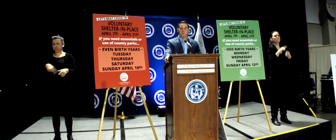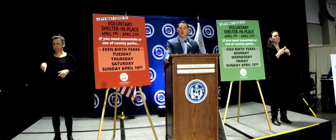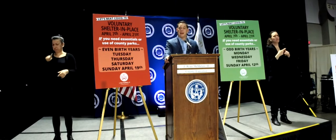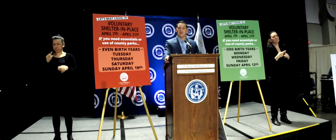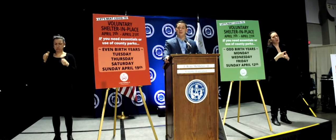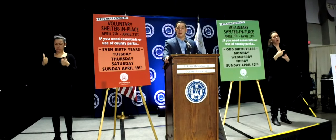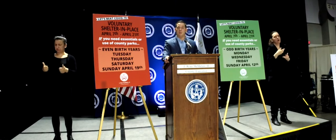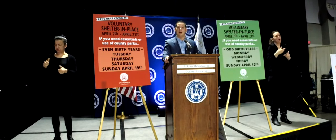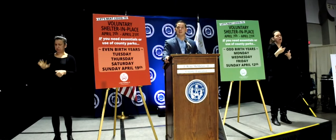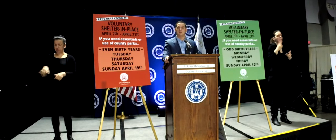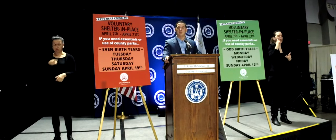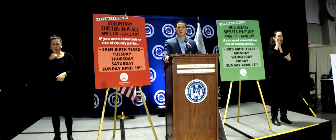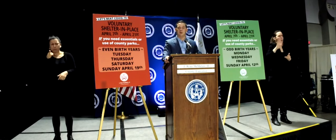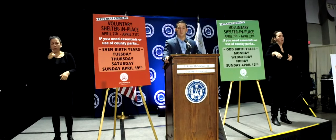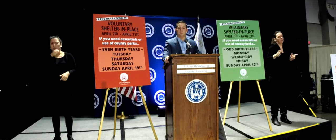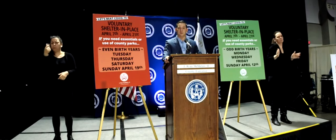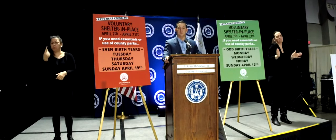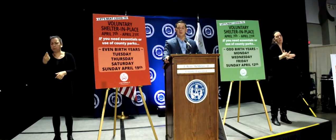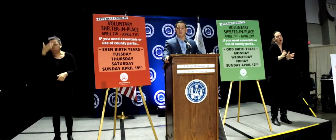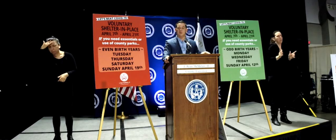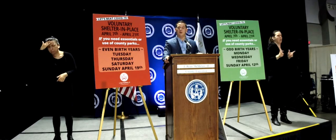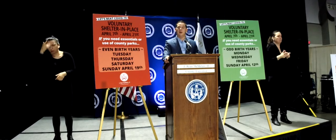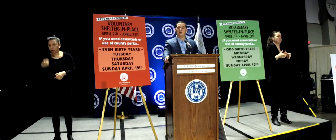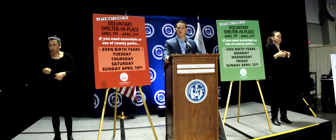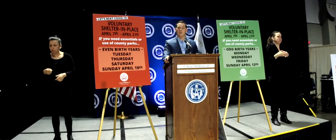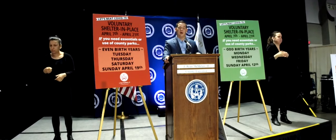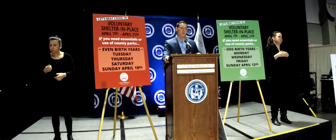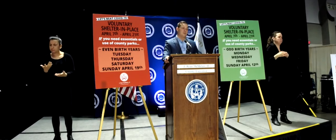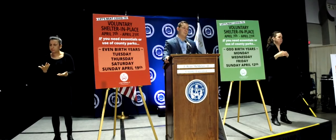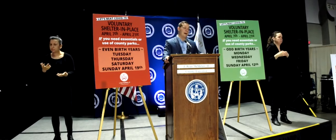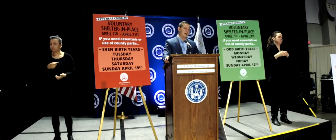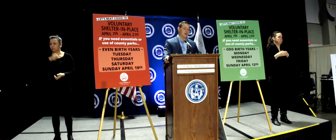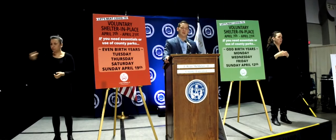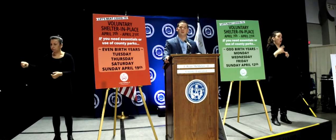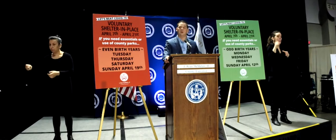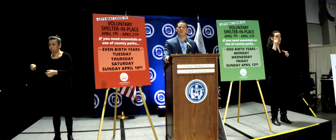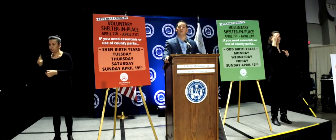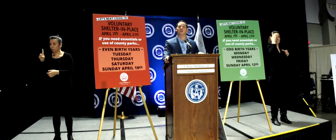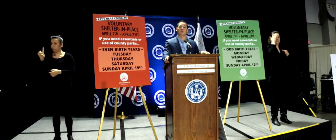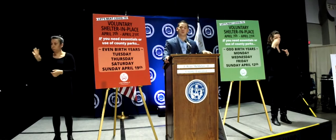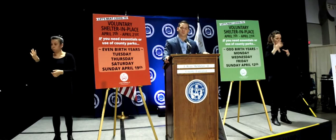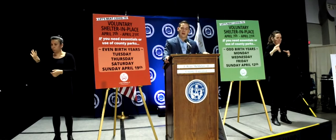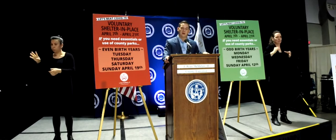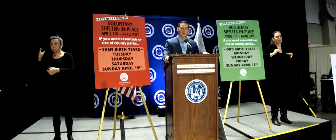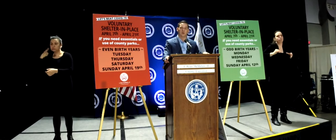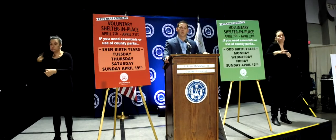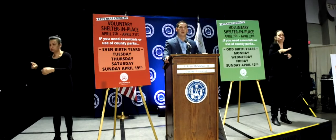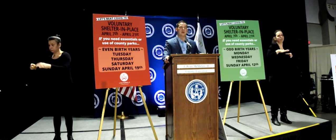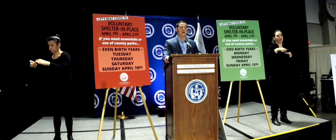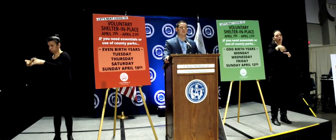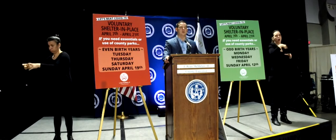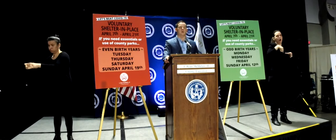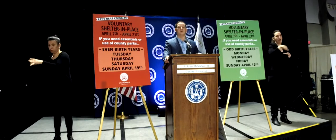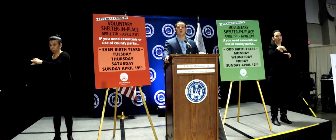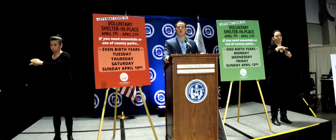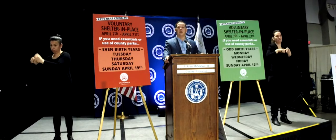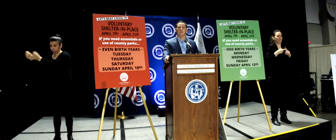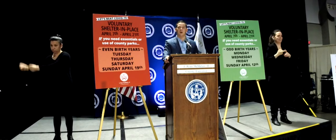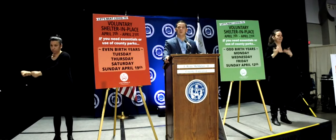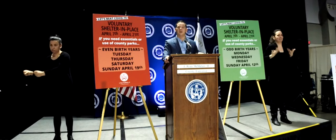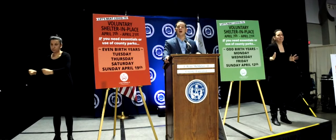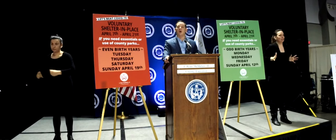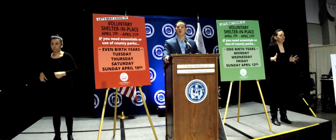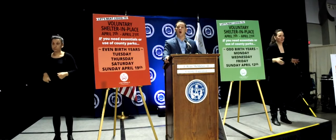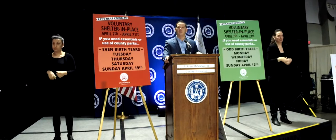some people are handling that process better than others. And if you don't handle it well, we have to monitor it and have resources monitoring you. And if you don't respond to our